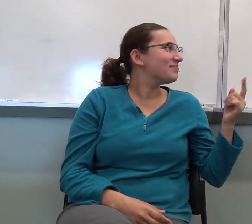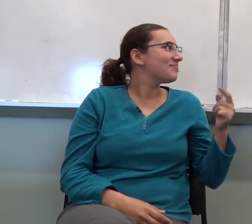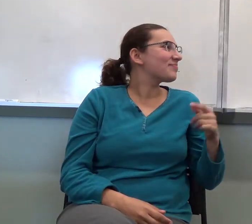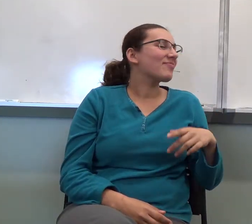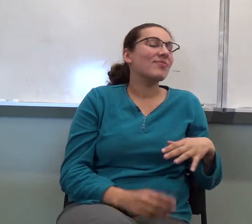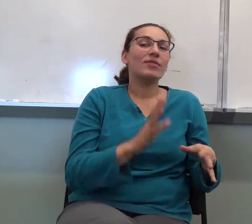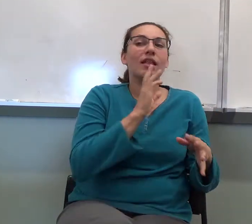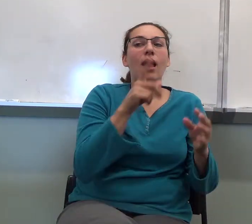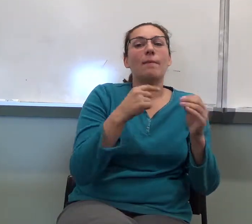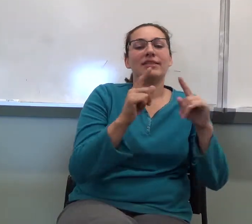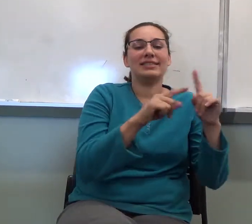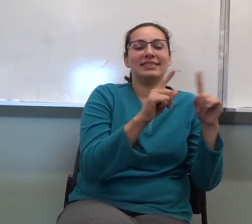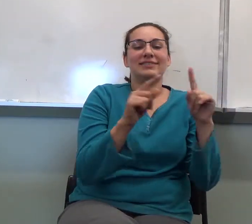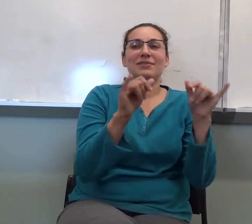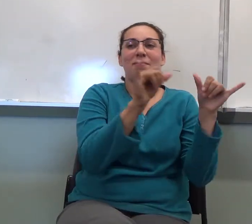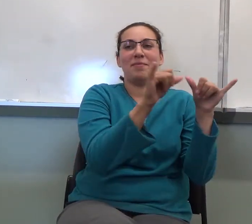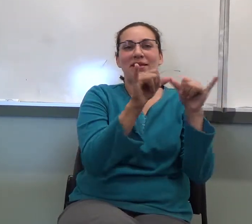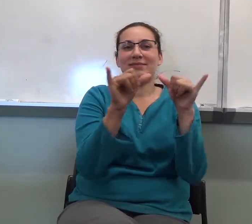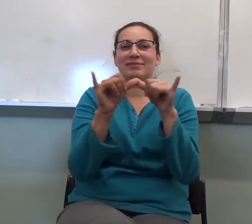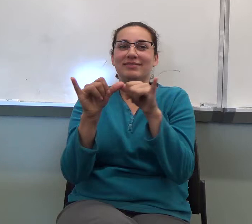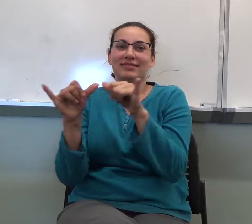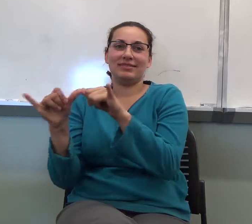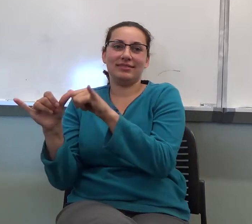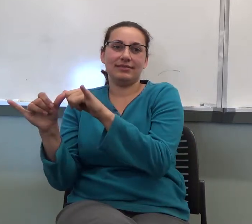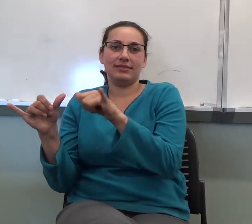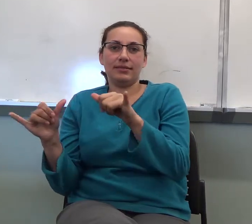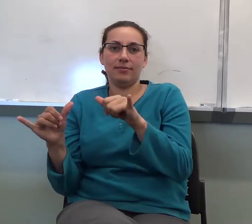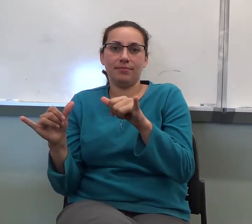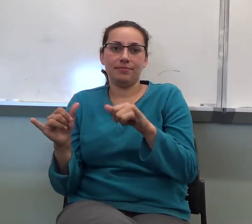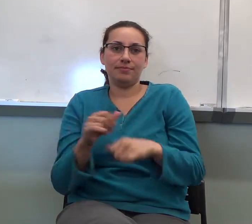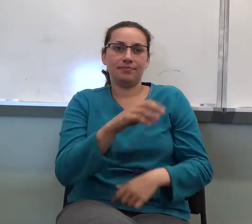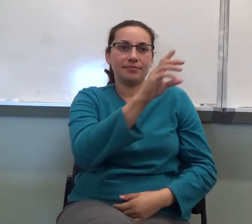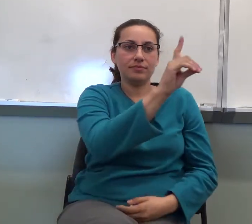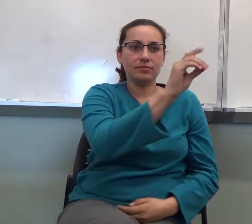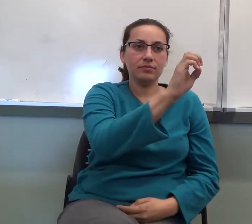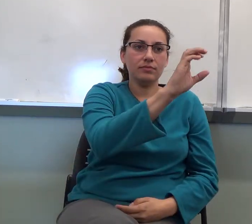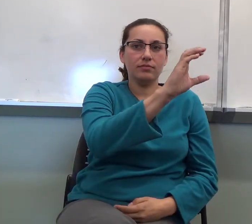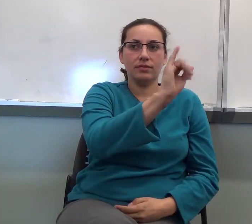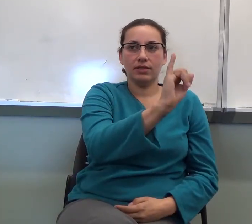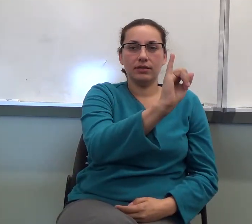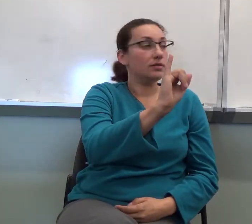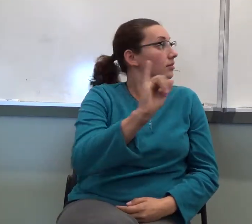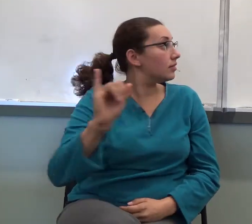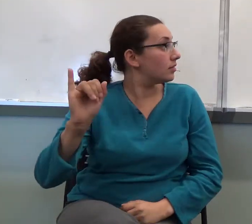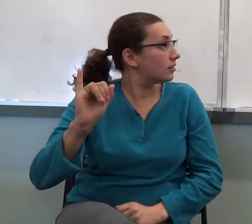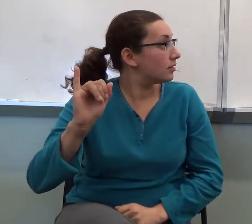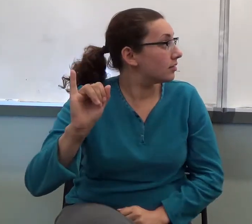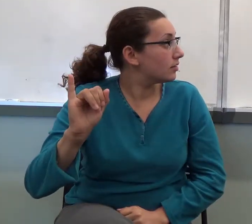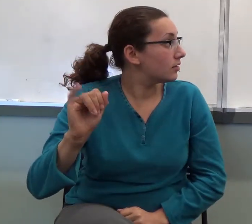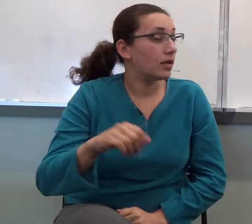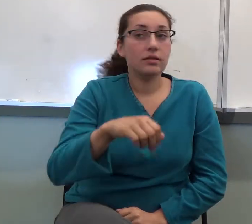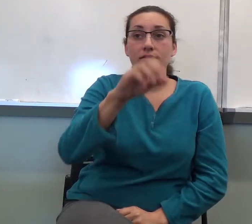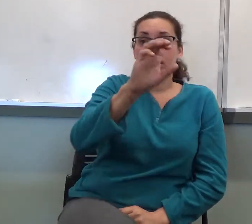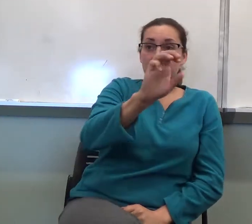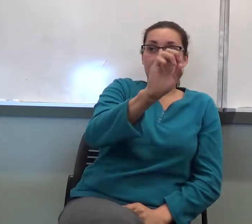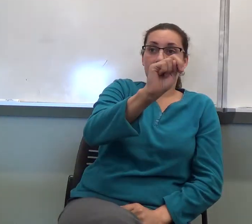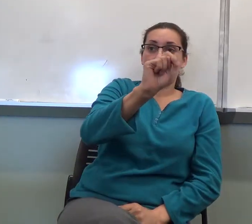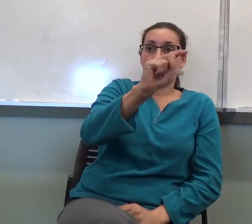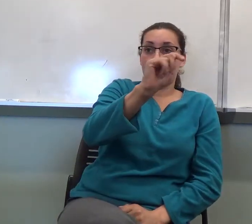is 1/10 of a gram, and then you're at centi, which is 1/100th of a gram, and then finally at